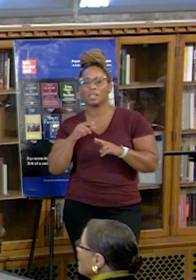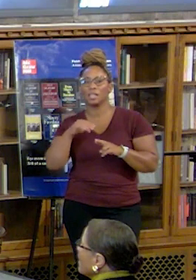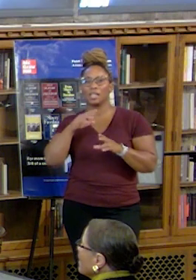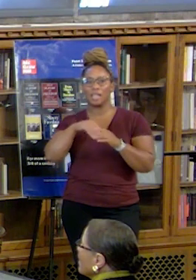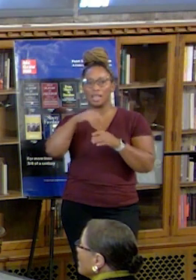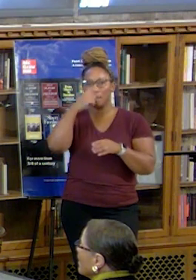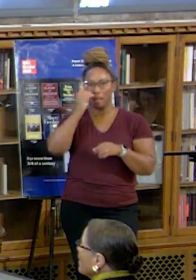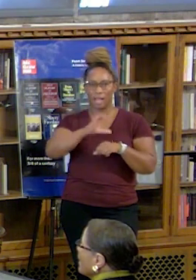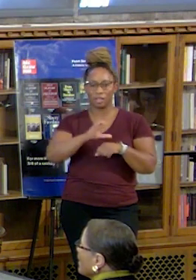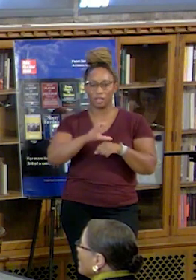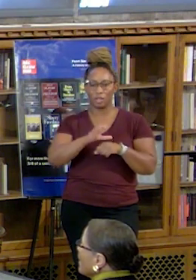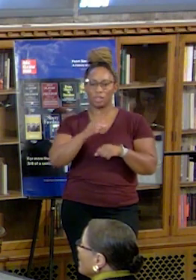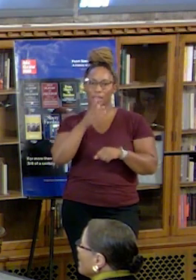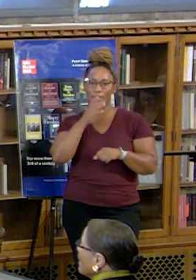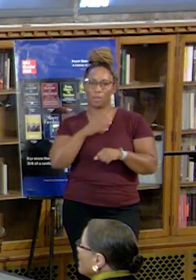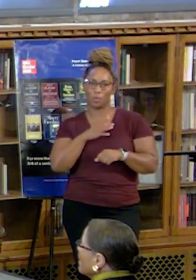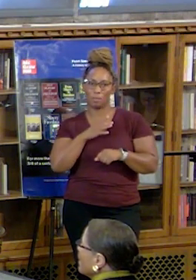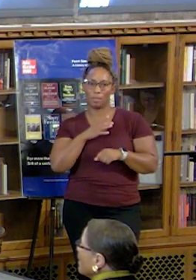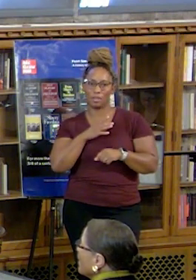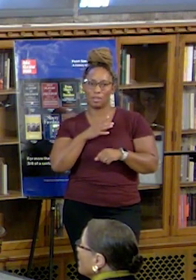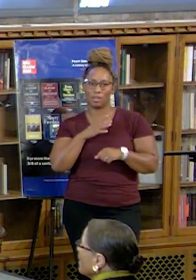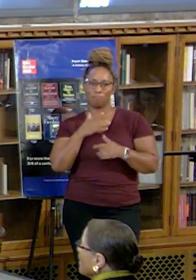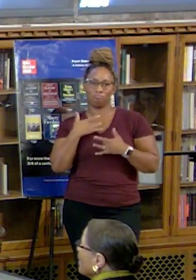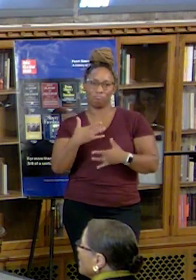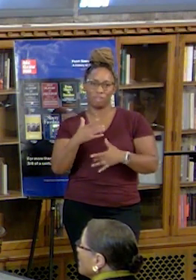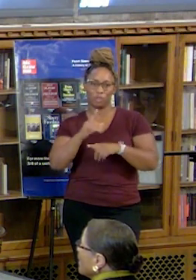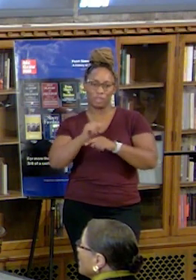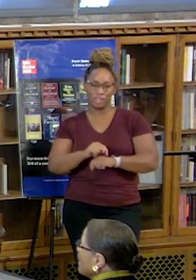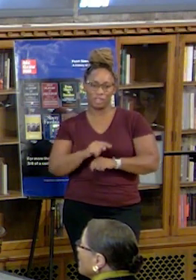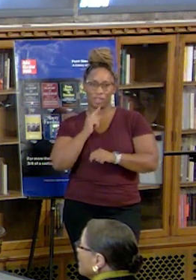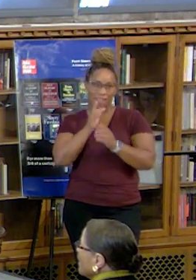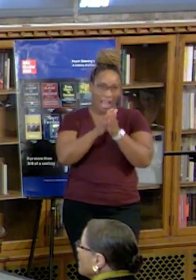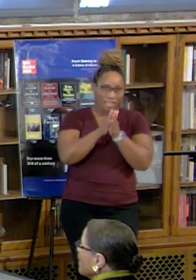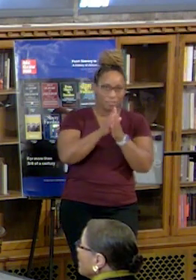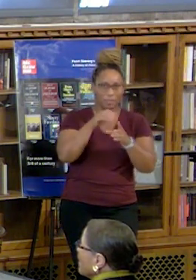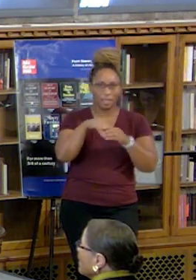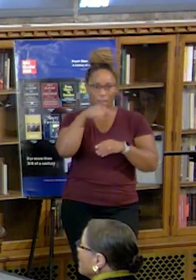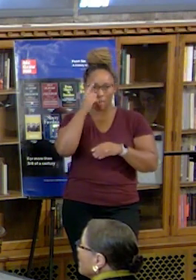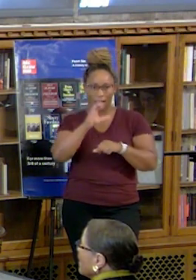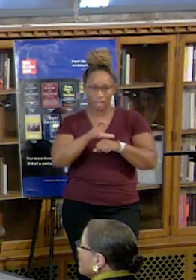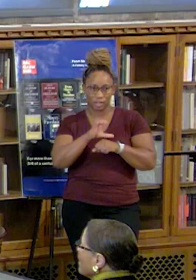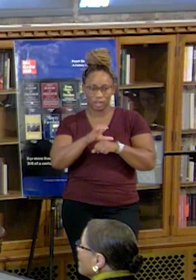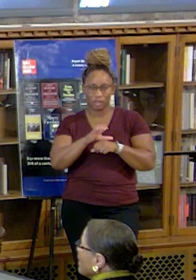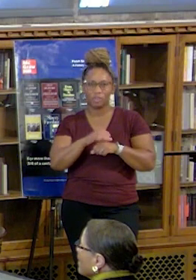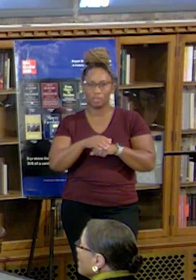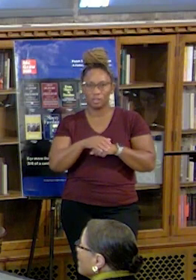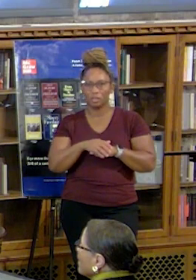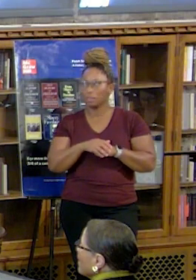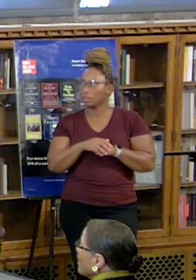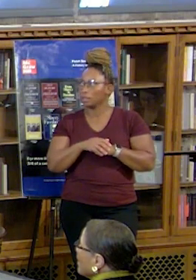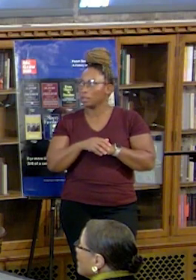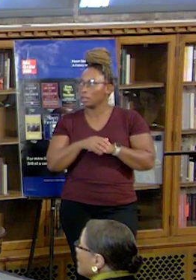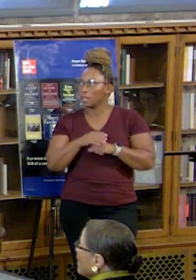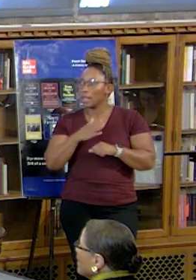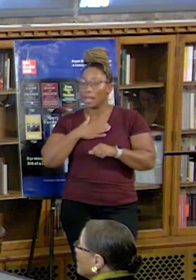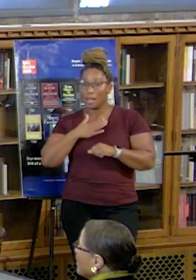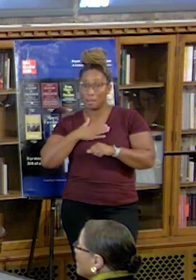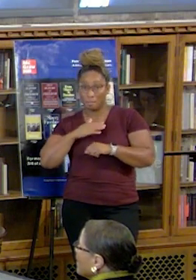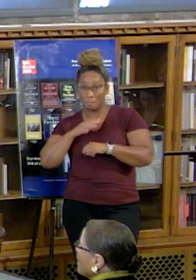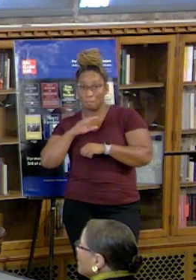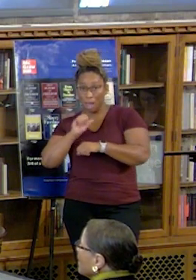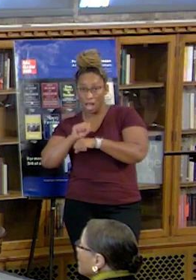so those women who come out of that tradition activism important in my own